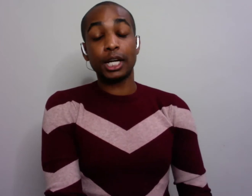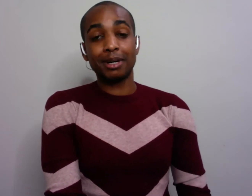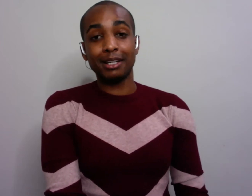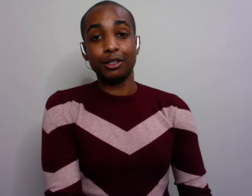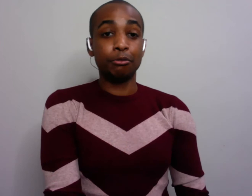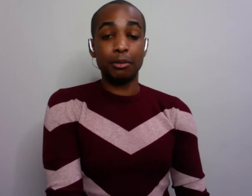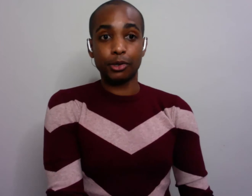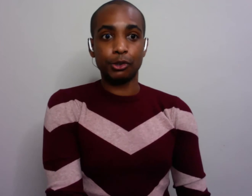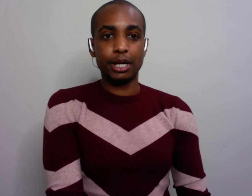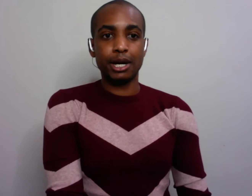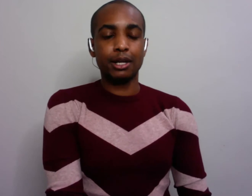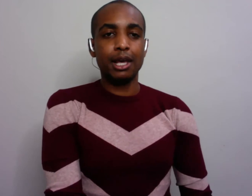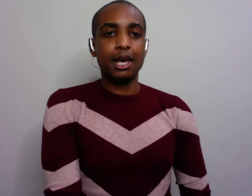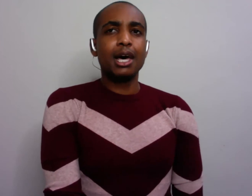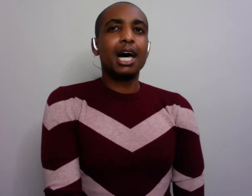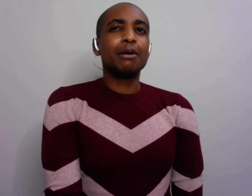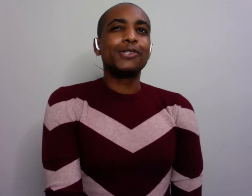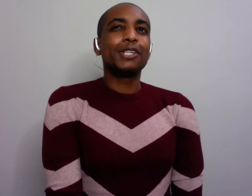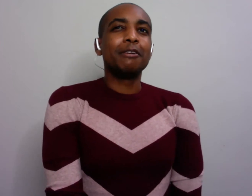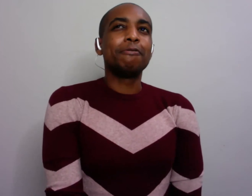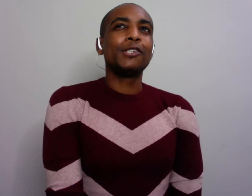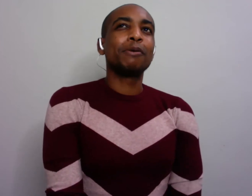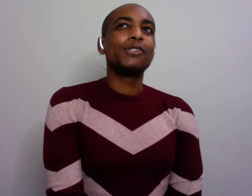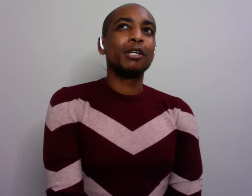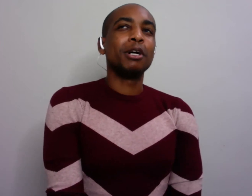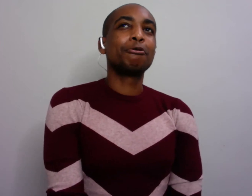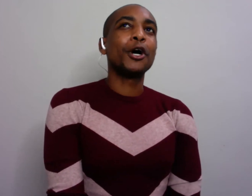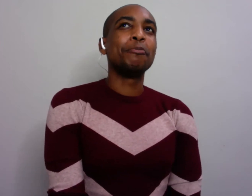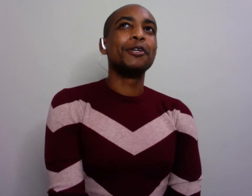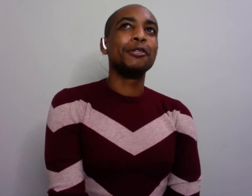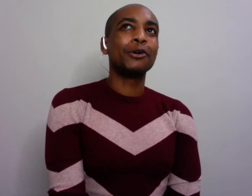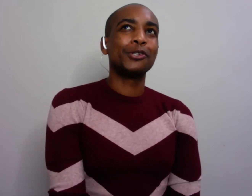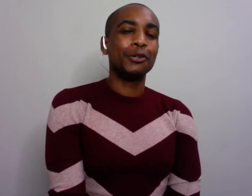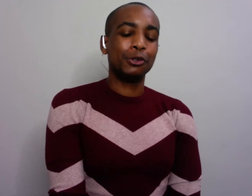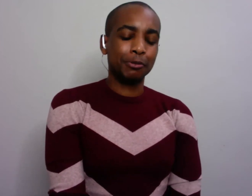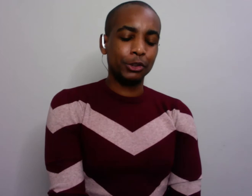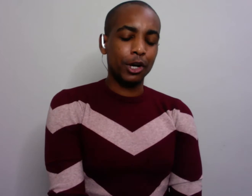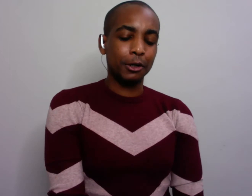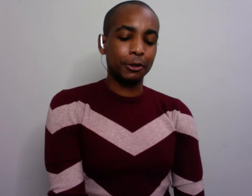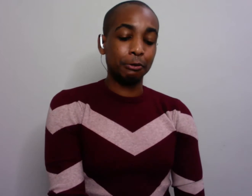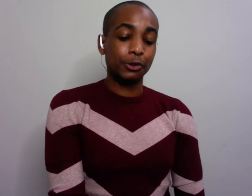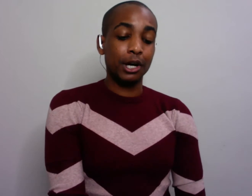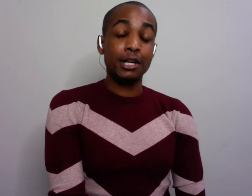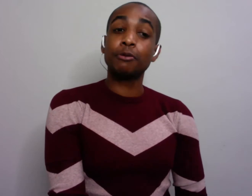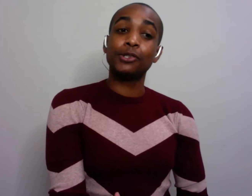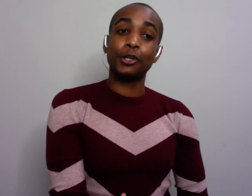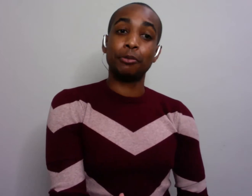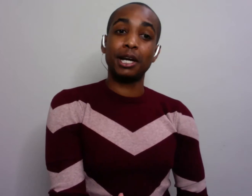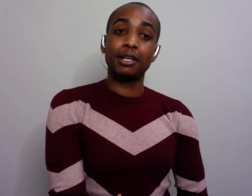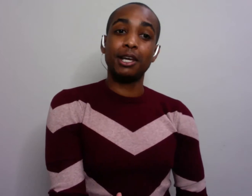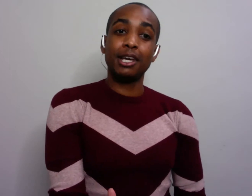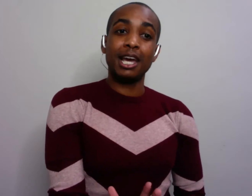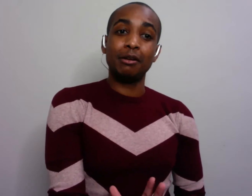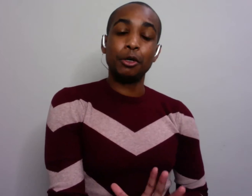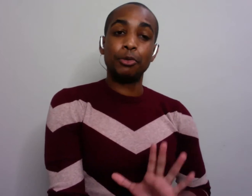to check my numbers and whatnot, I was again faced by stigma from the person who took my draw, who saw another mosquito